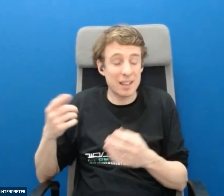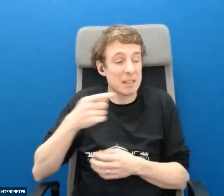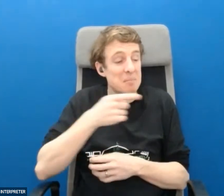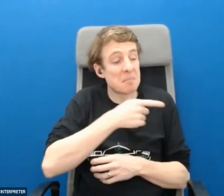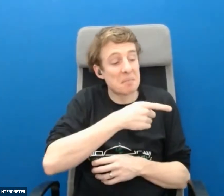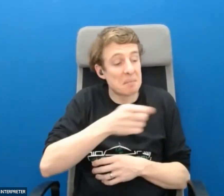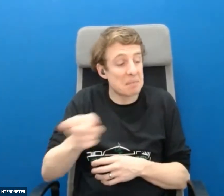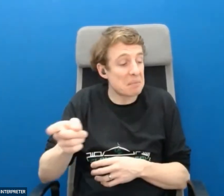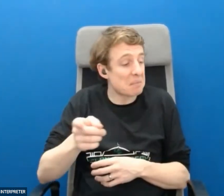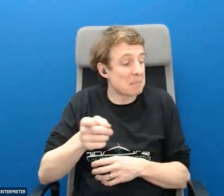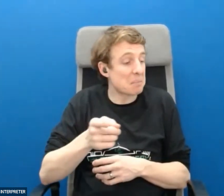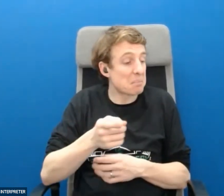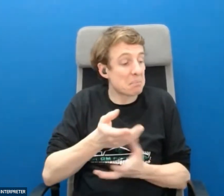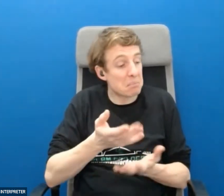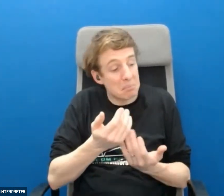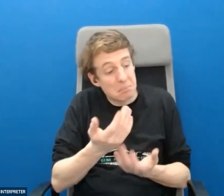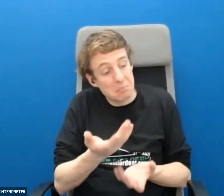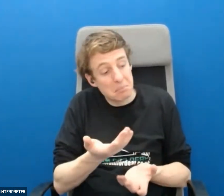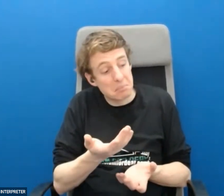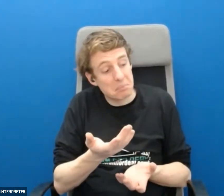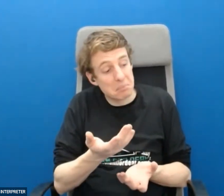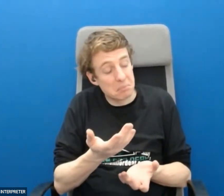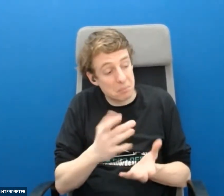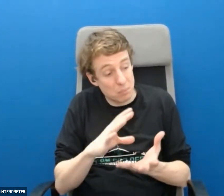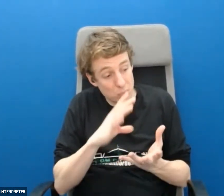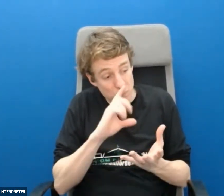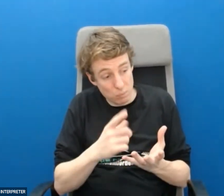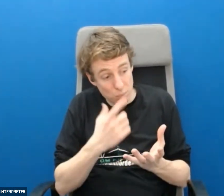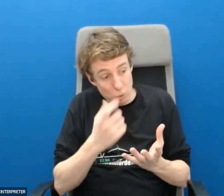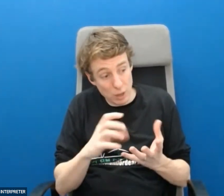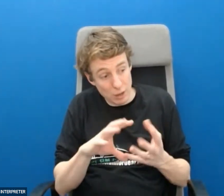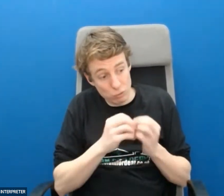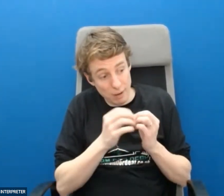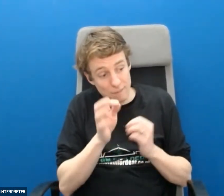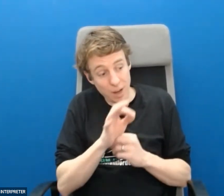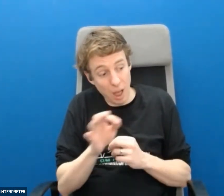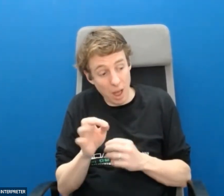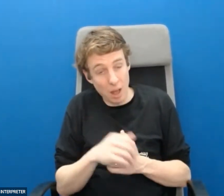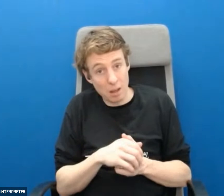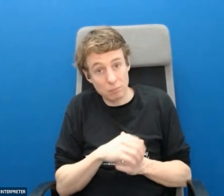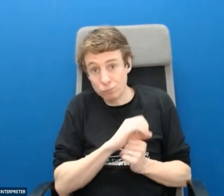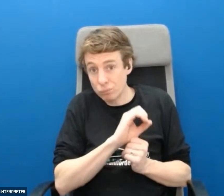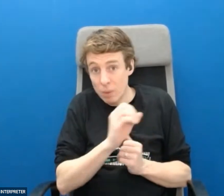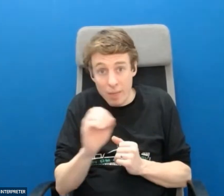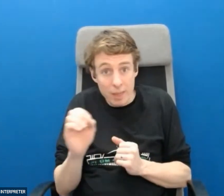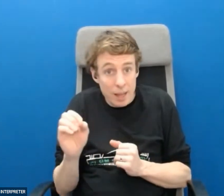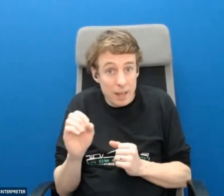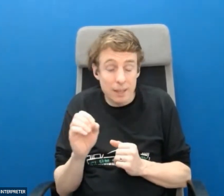fly. So in this way, Allah the Most High is the creator alone.